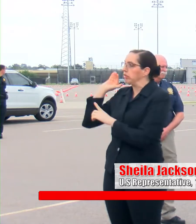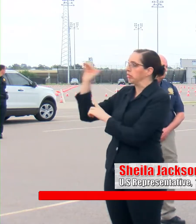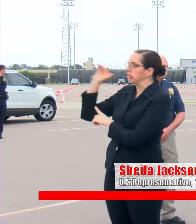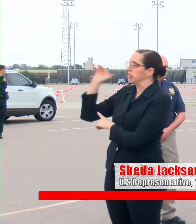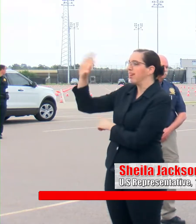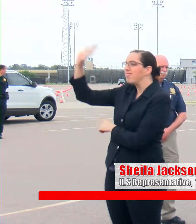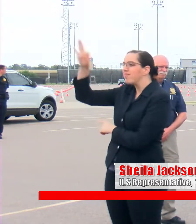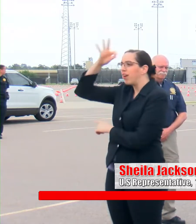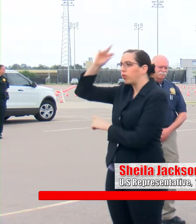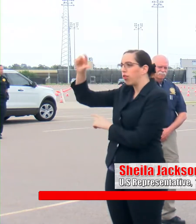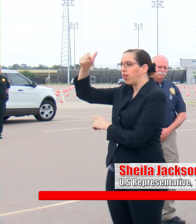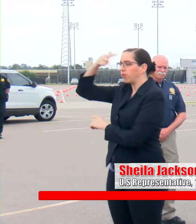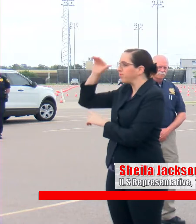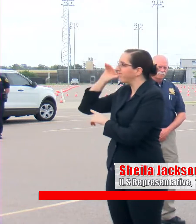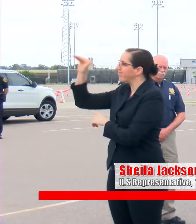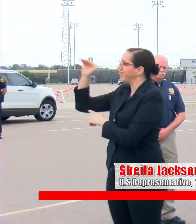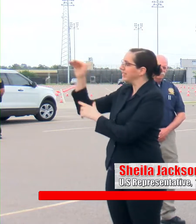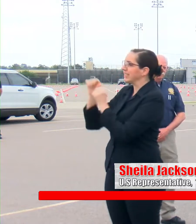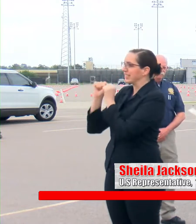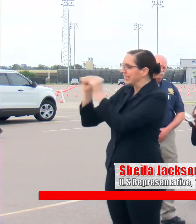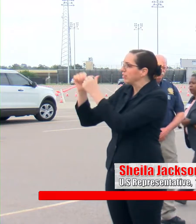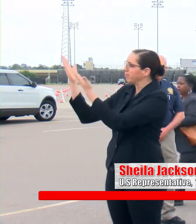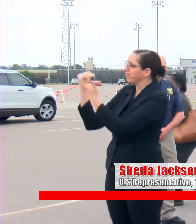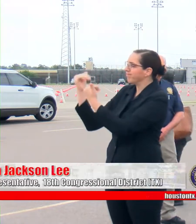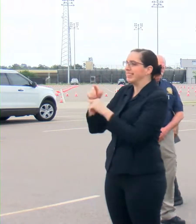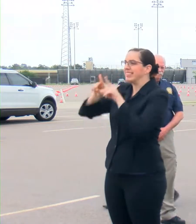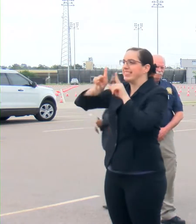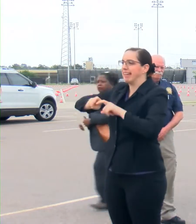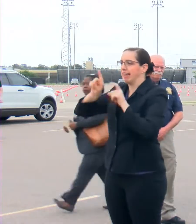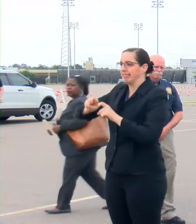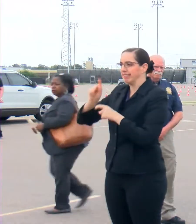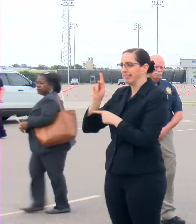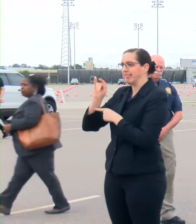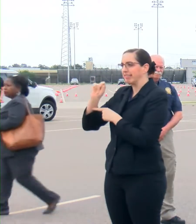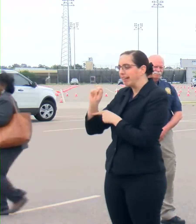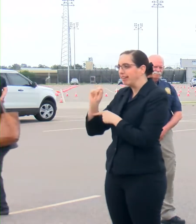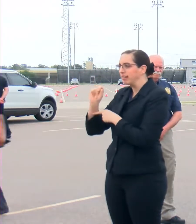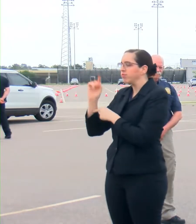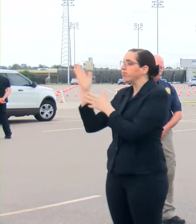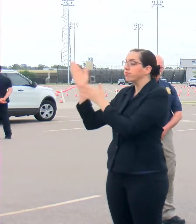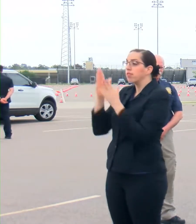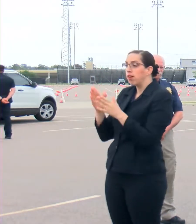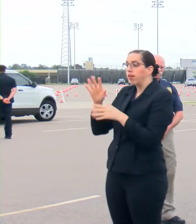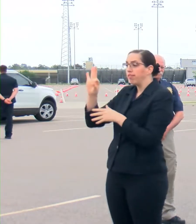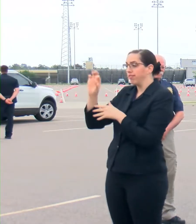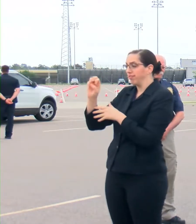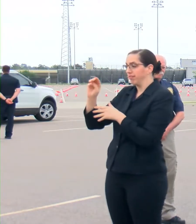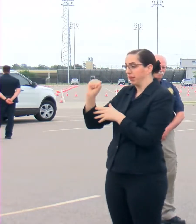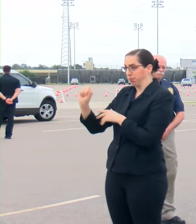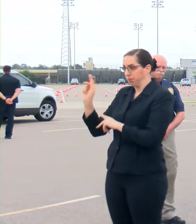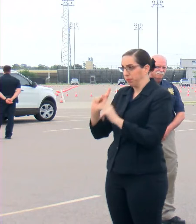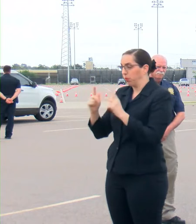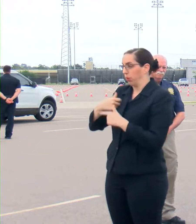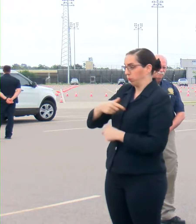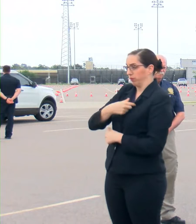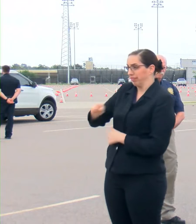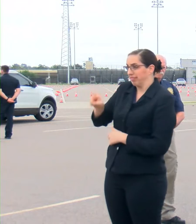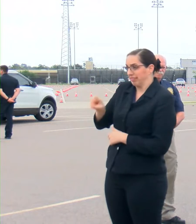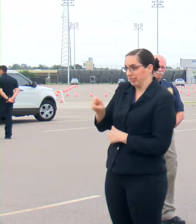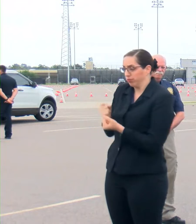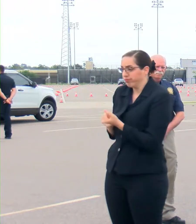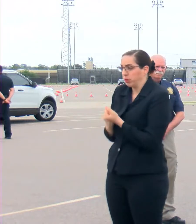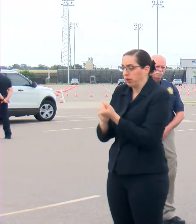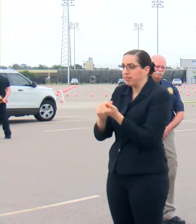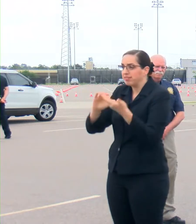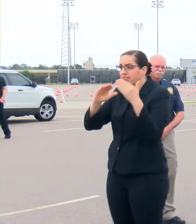to continue to provide the test kits, the FEMA personnel that is needed for the